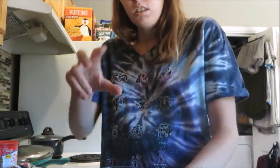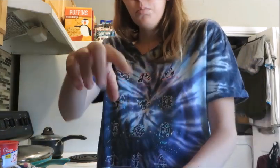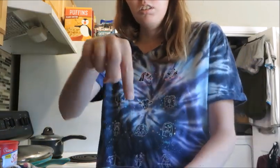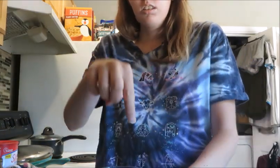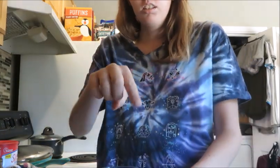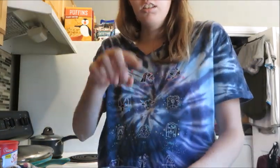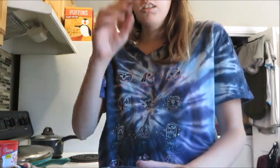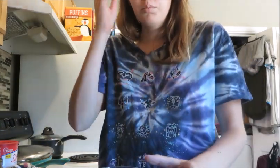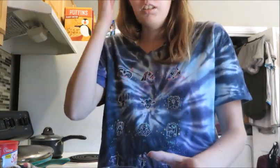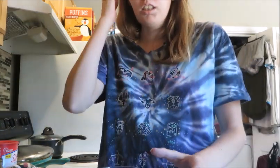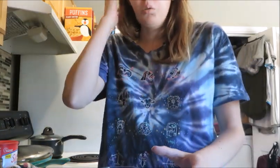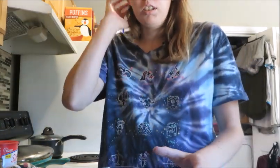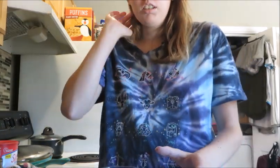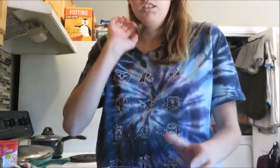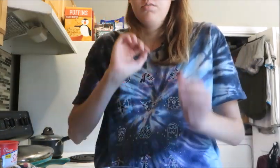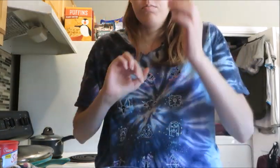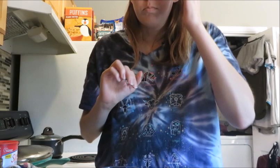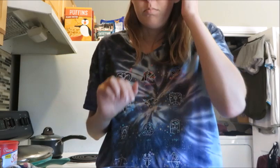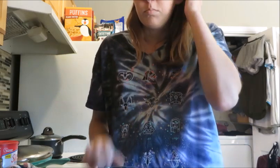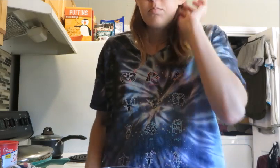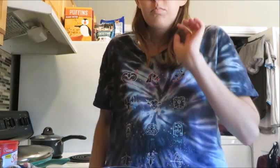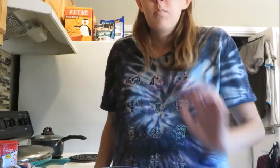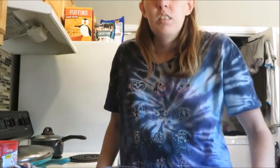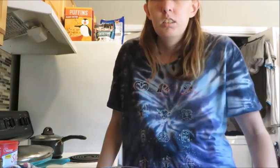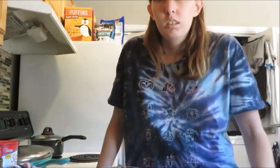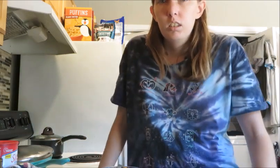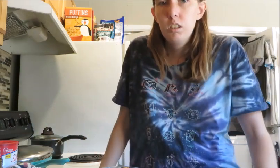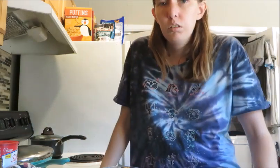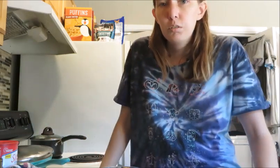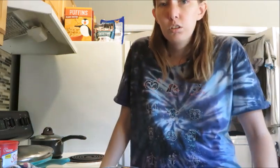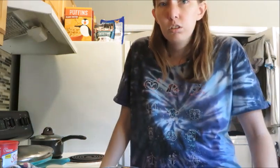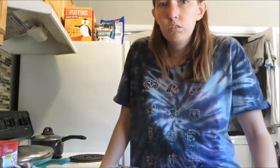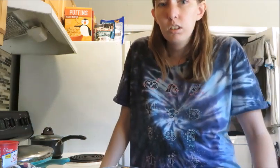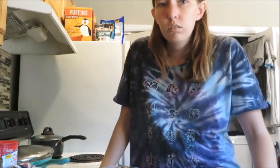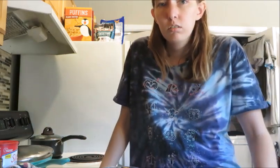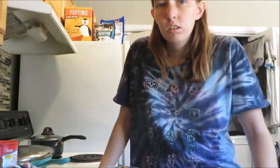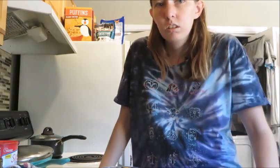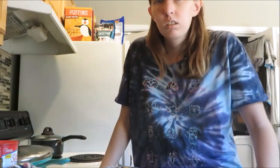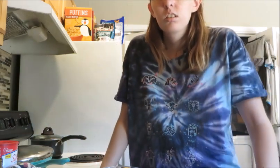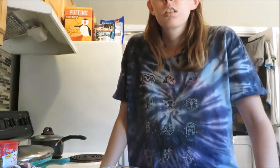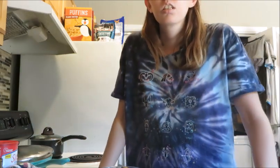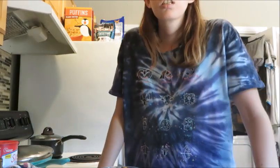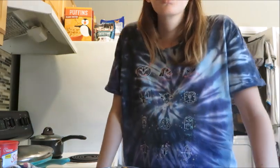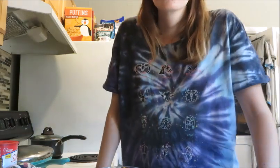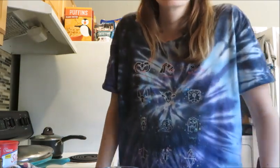cup's a little bit lower. I don't want to put you too low.